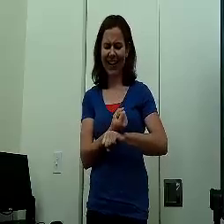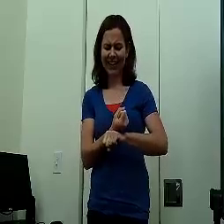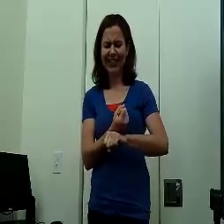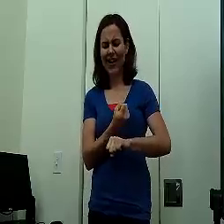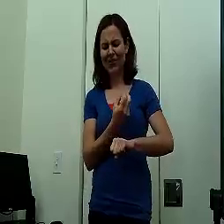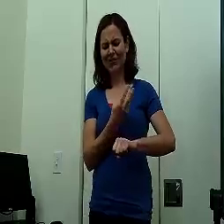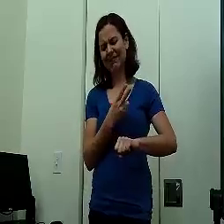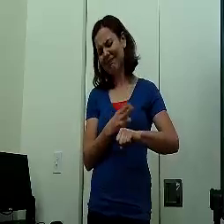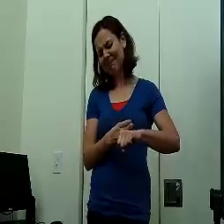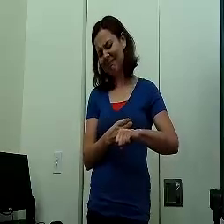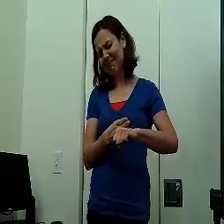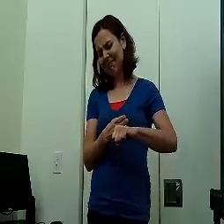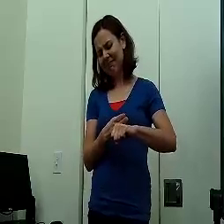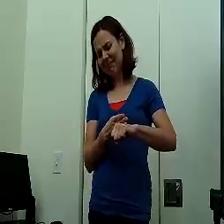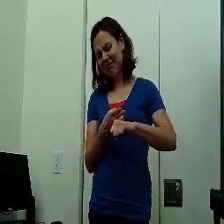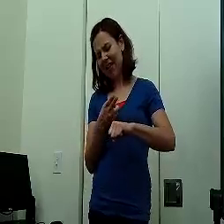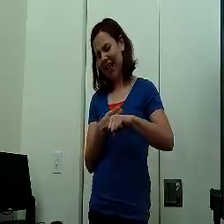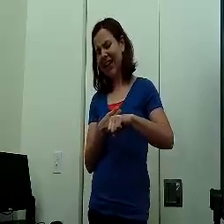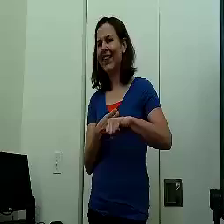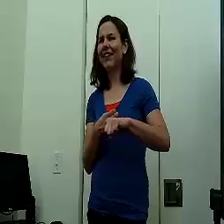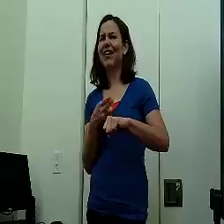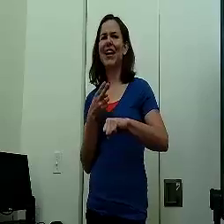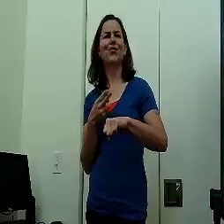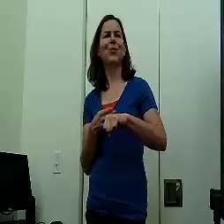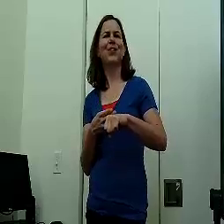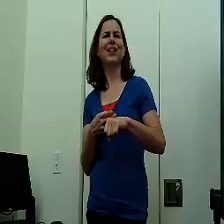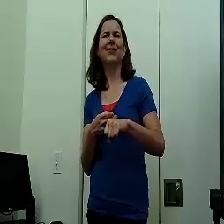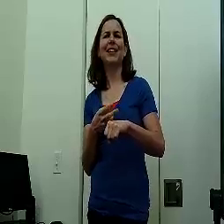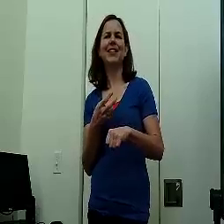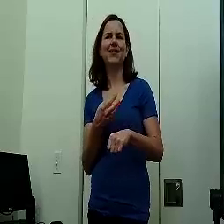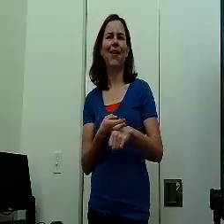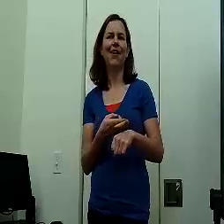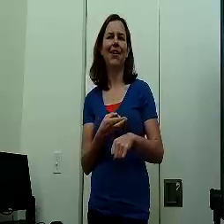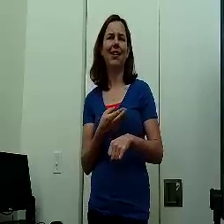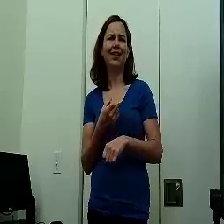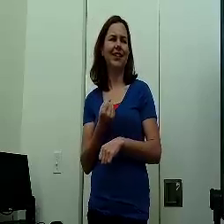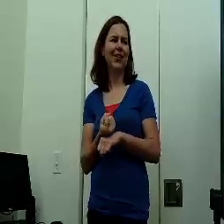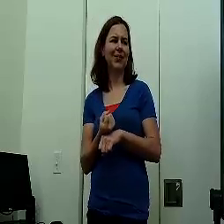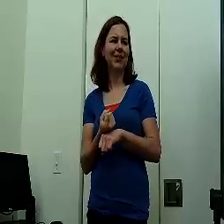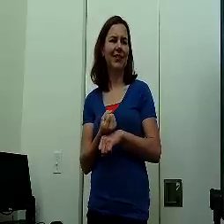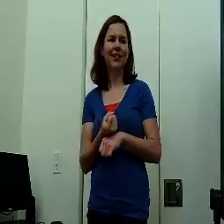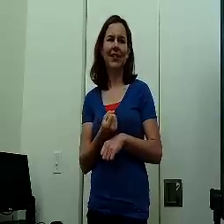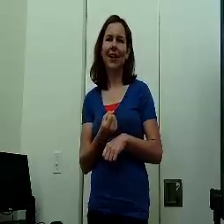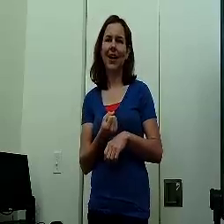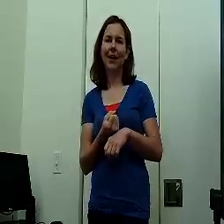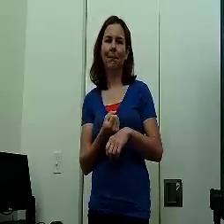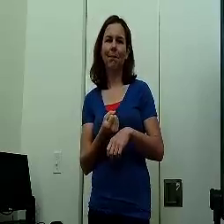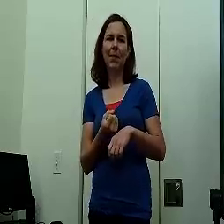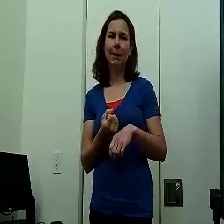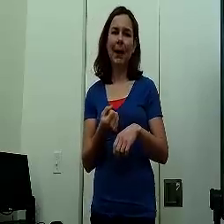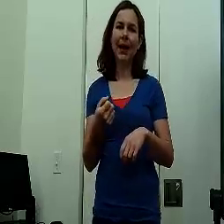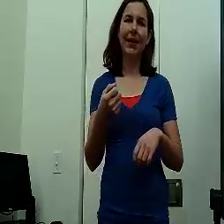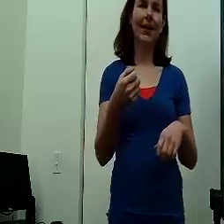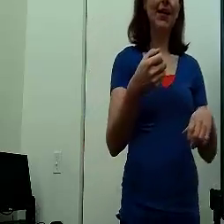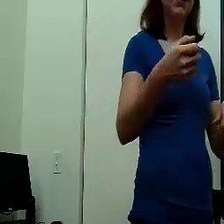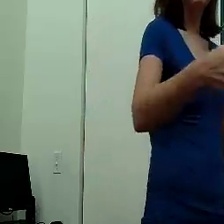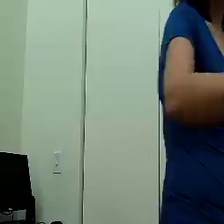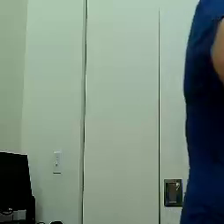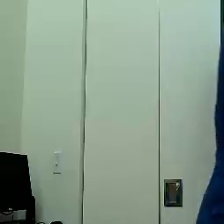and stone. I can't think of an H word that's related to rock and stone. But in our effort to look